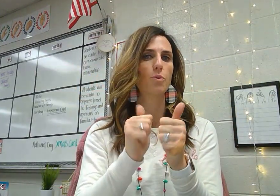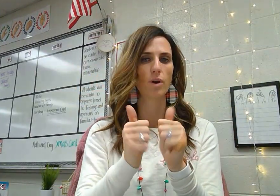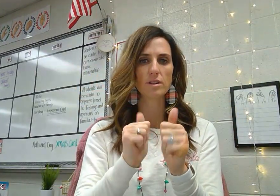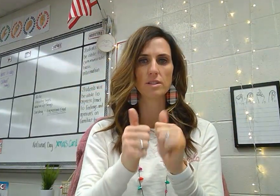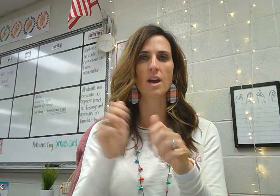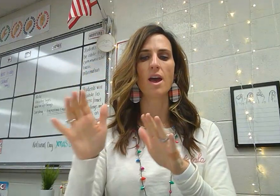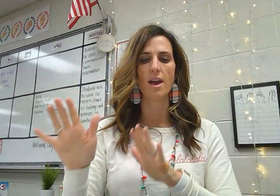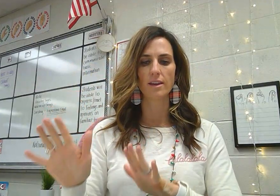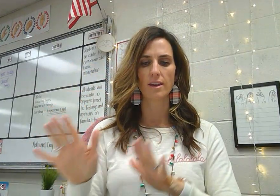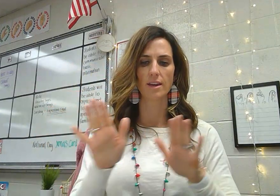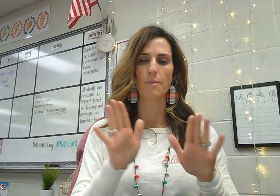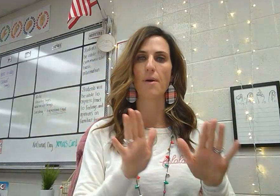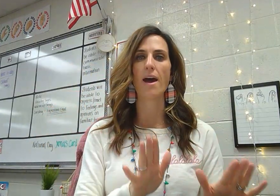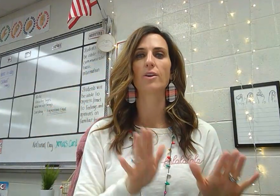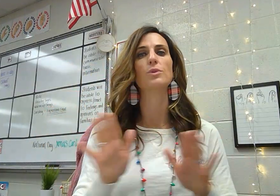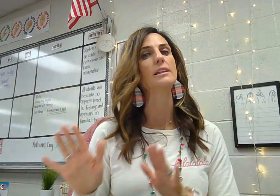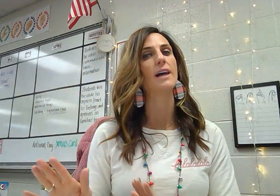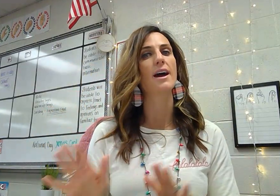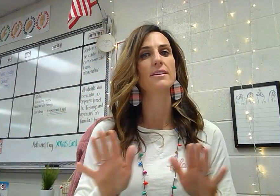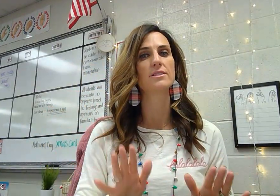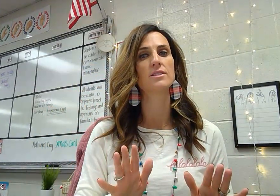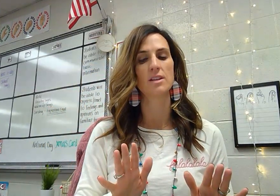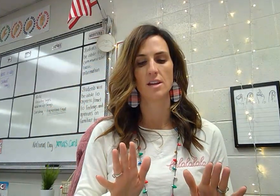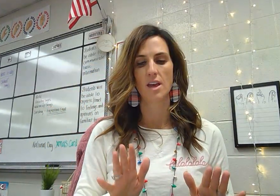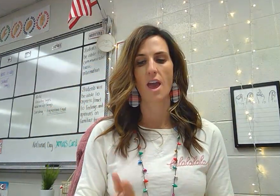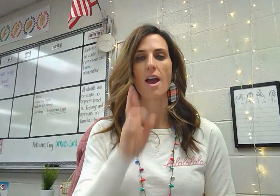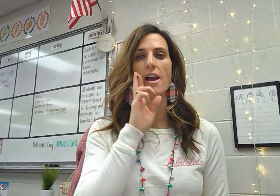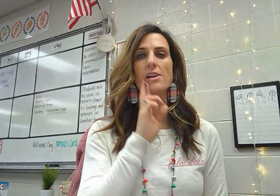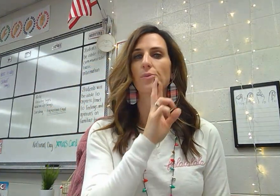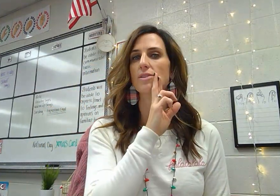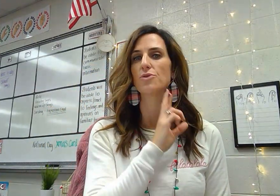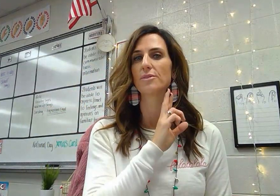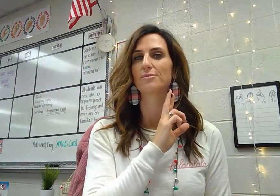sports, kick back, relax, and restaurant.